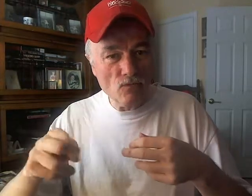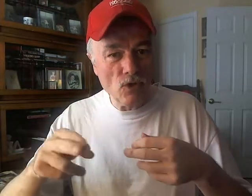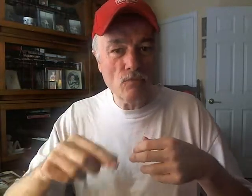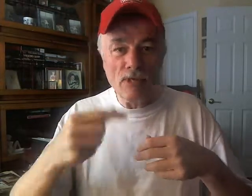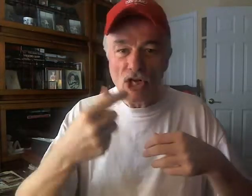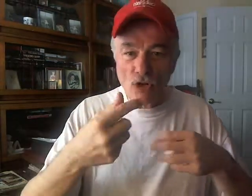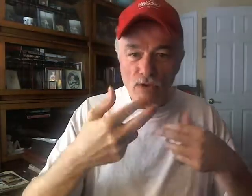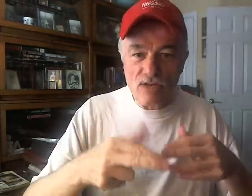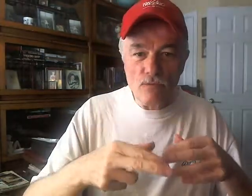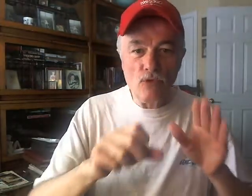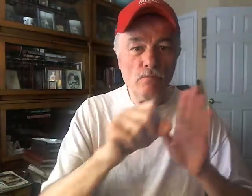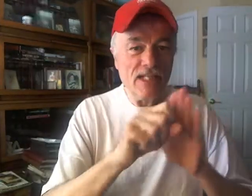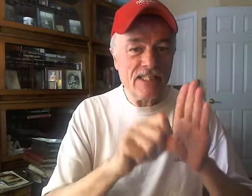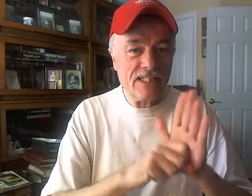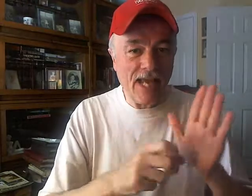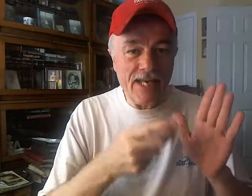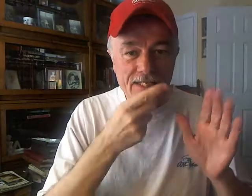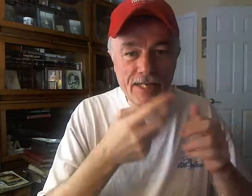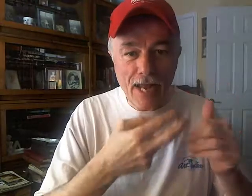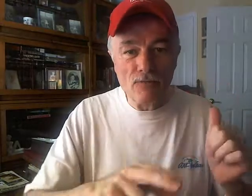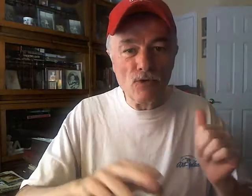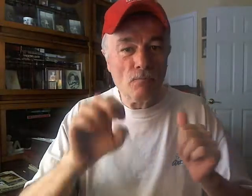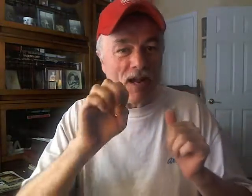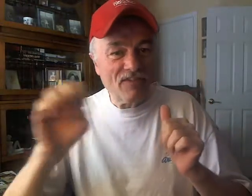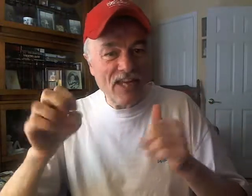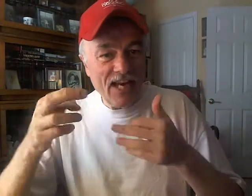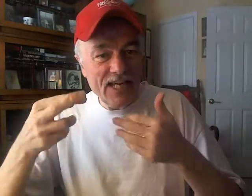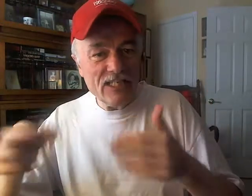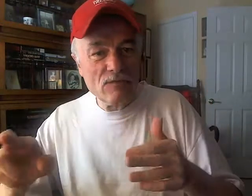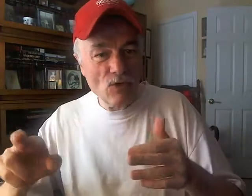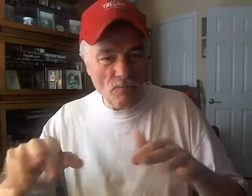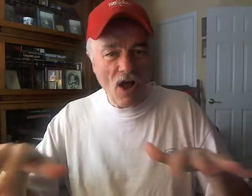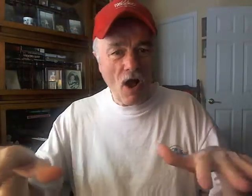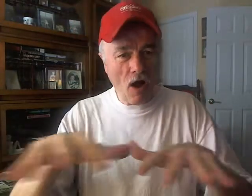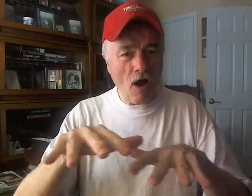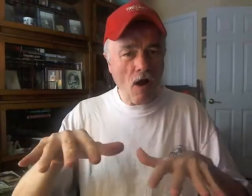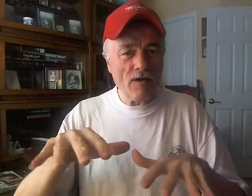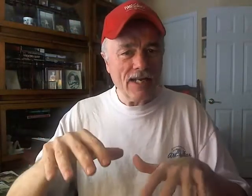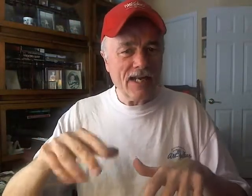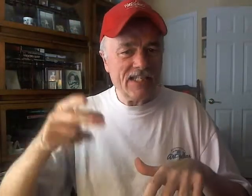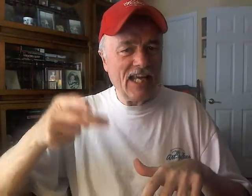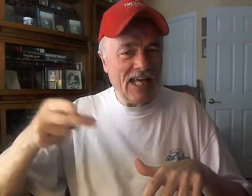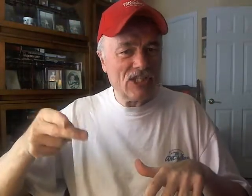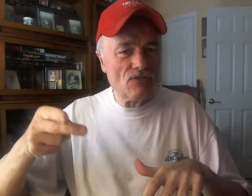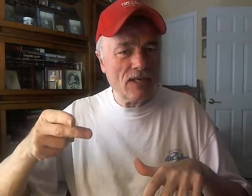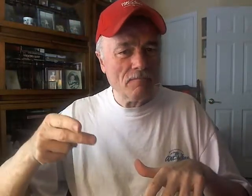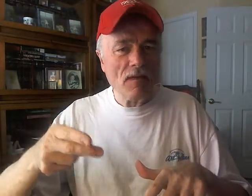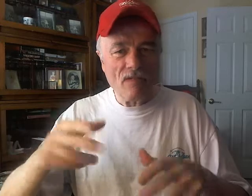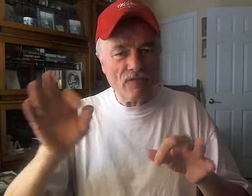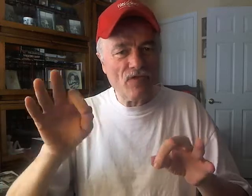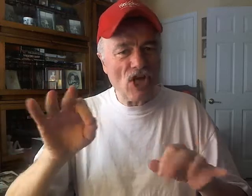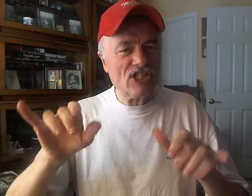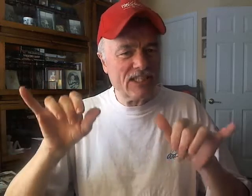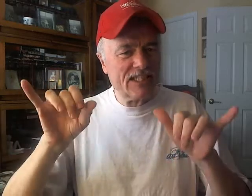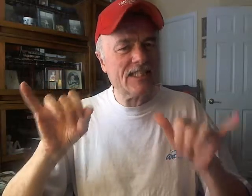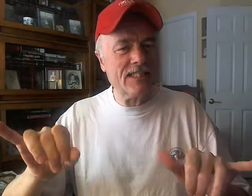blooming. Green room, stained dining room, the east room, oh, it's history. The furniture